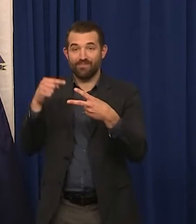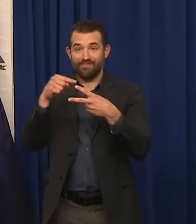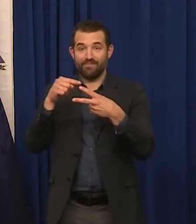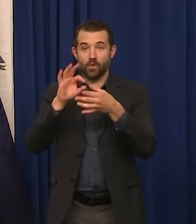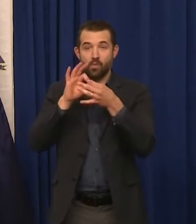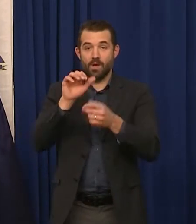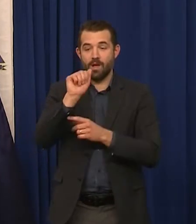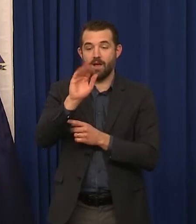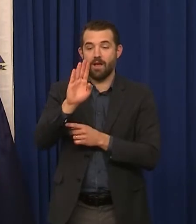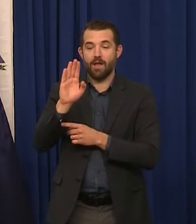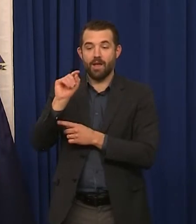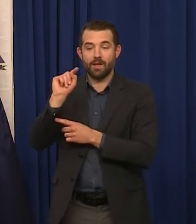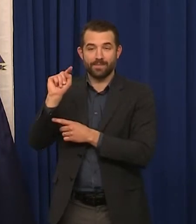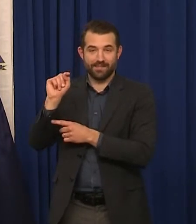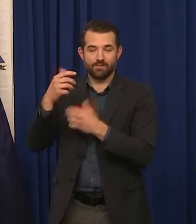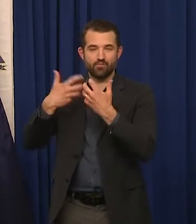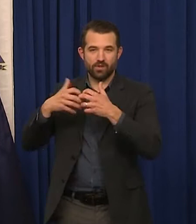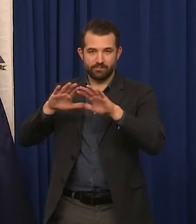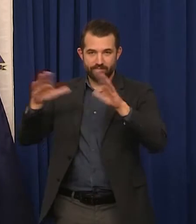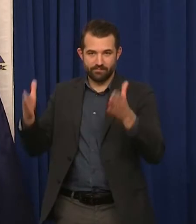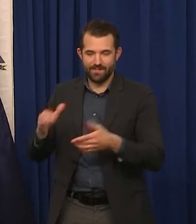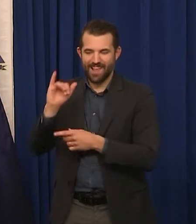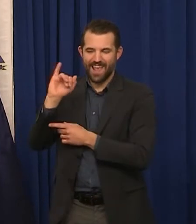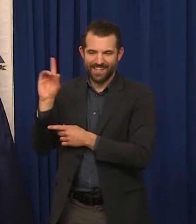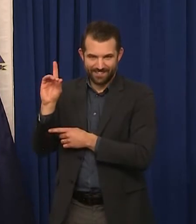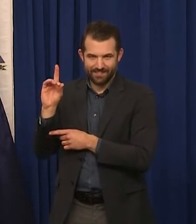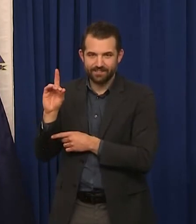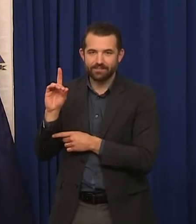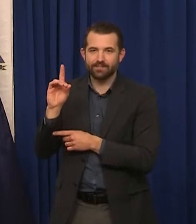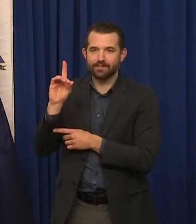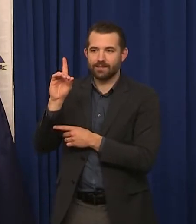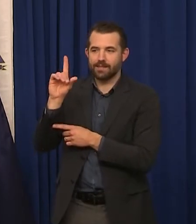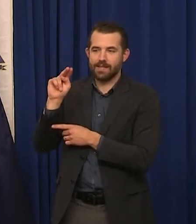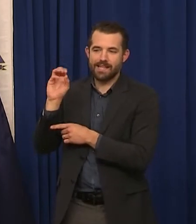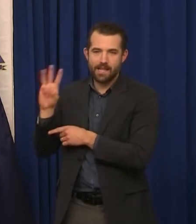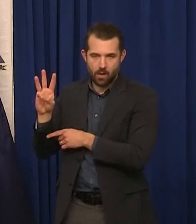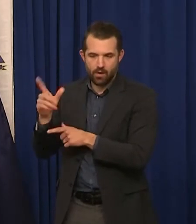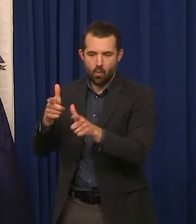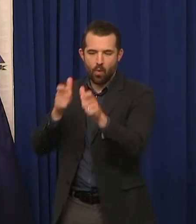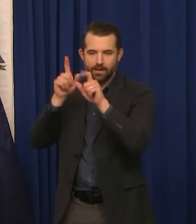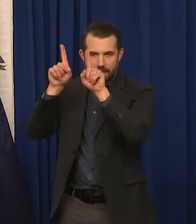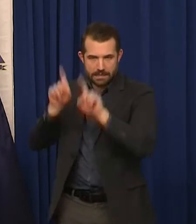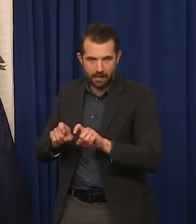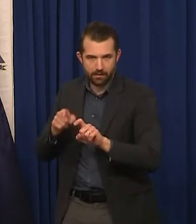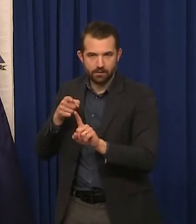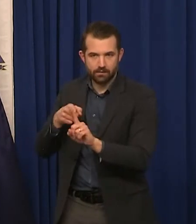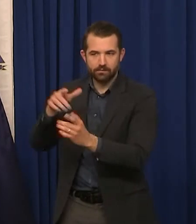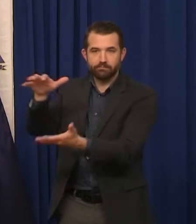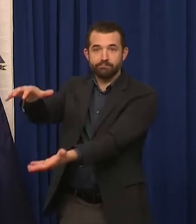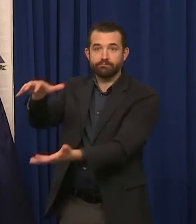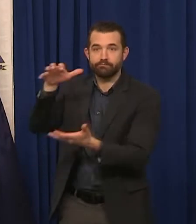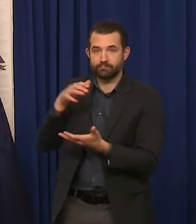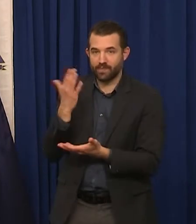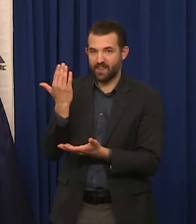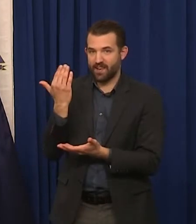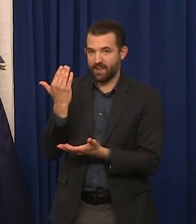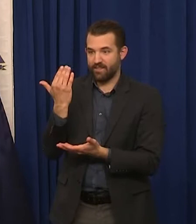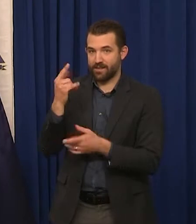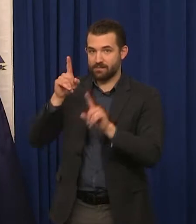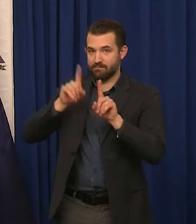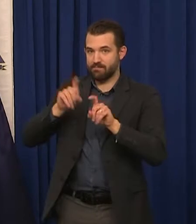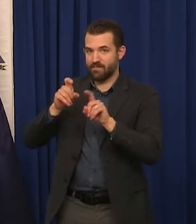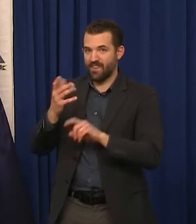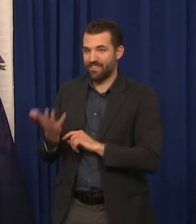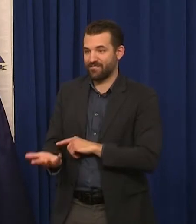ID Now rapid test. Steve, as Steve notes, we received 15 of those tests and 5 test cartridges from the